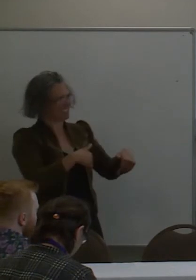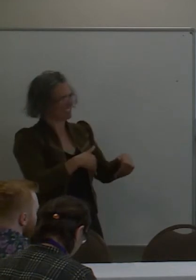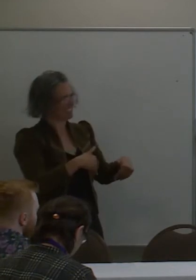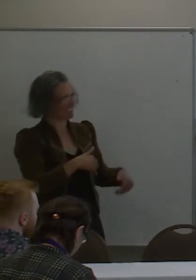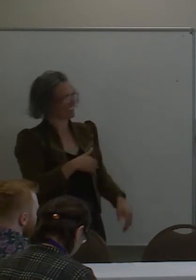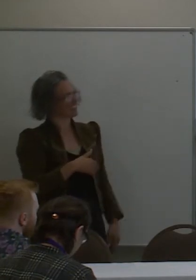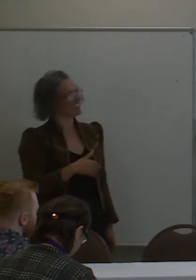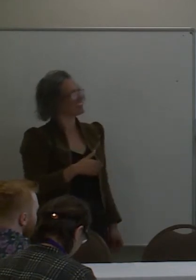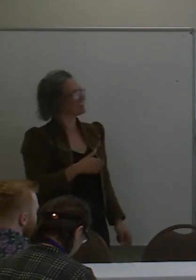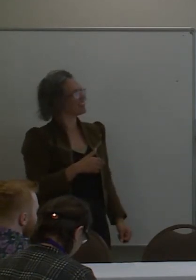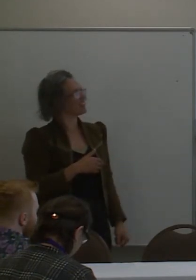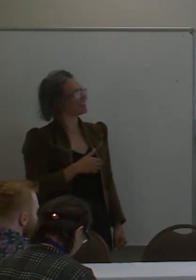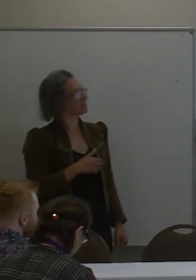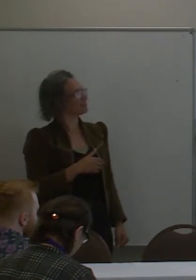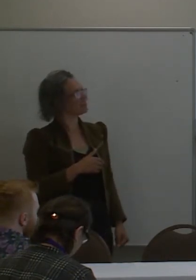Here we go.